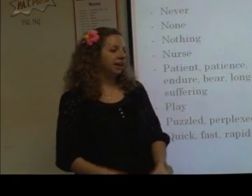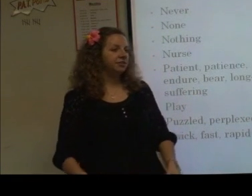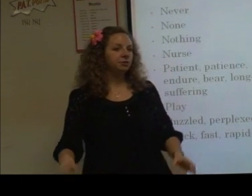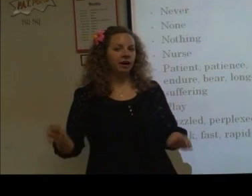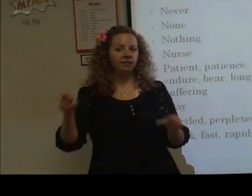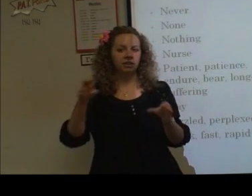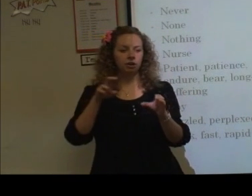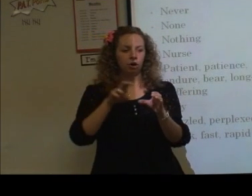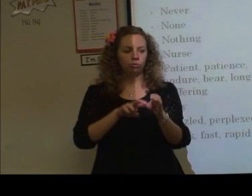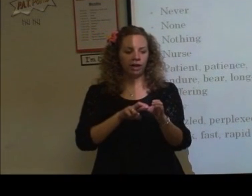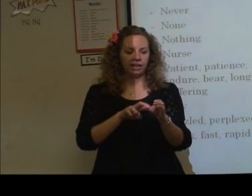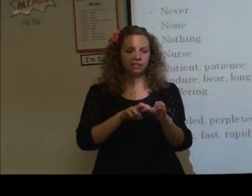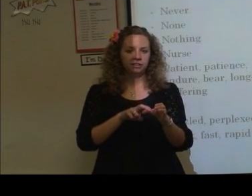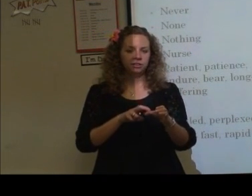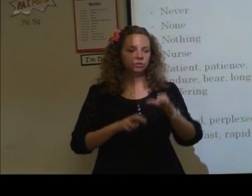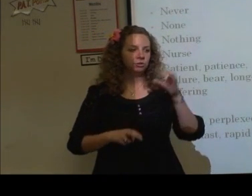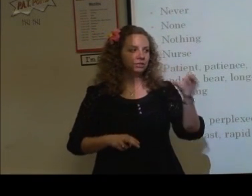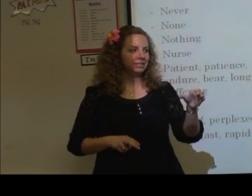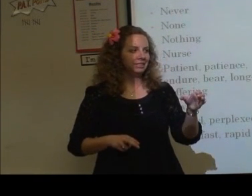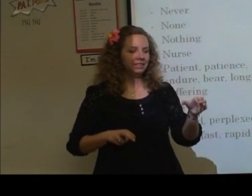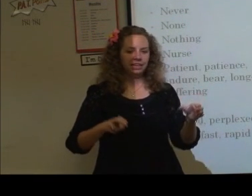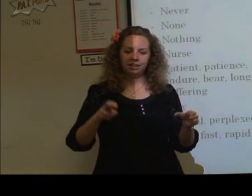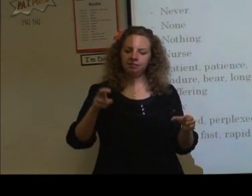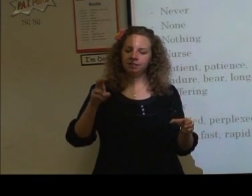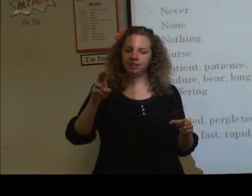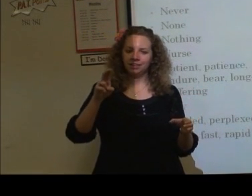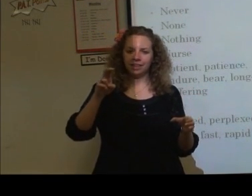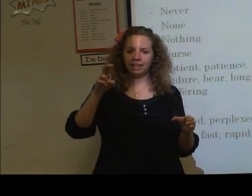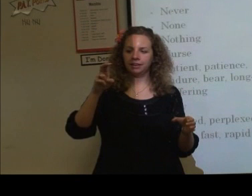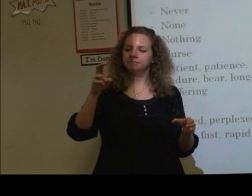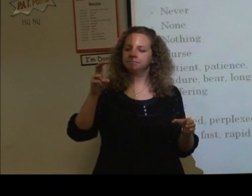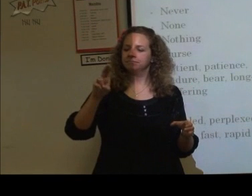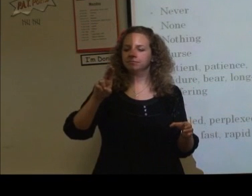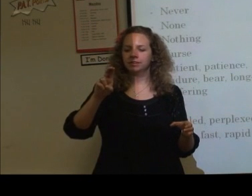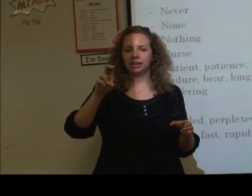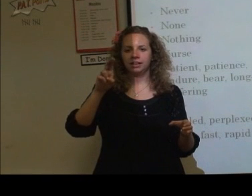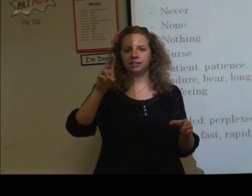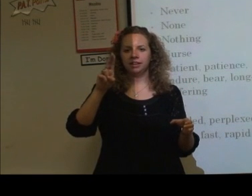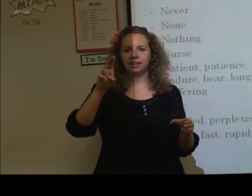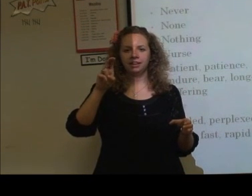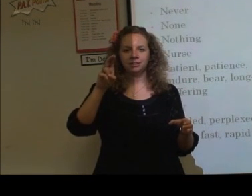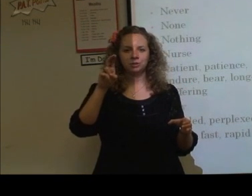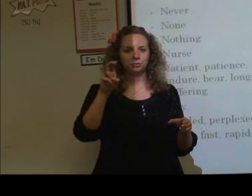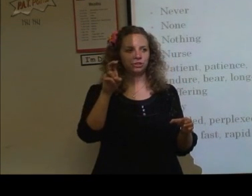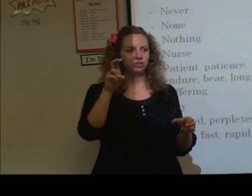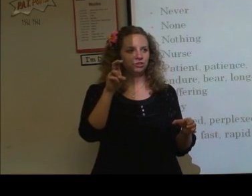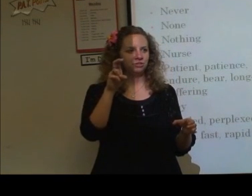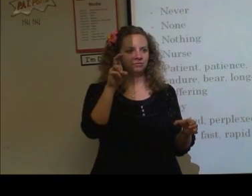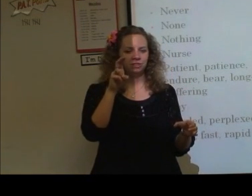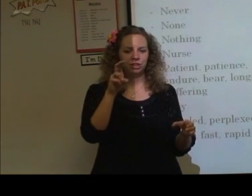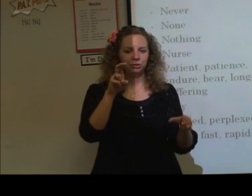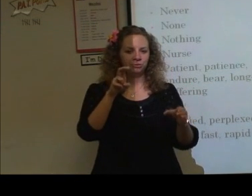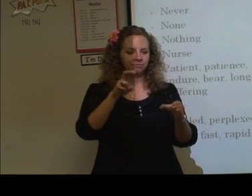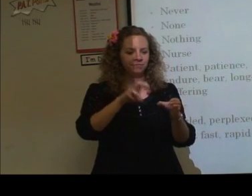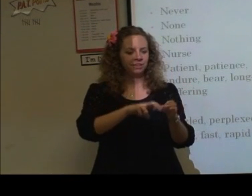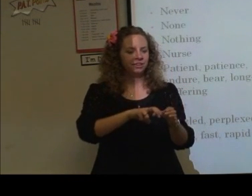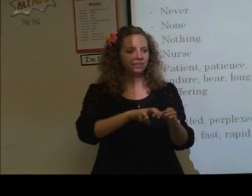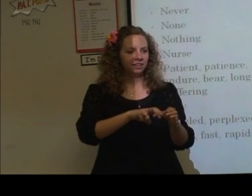Okay, and you have like a ride. So it's a C and like kind of like a squished U, like